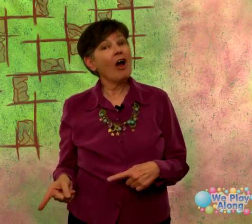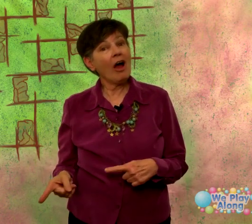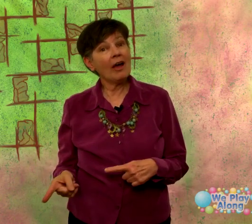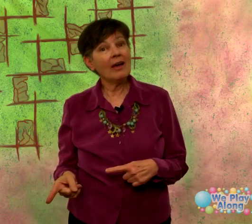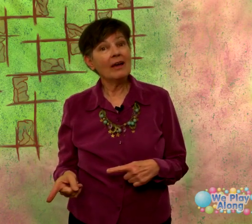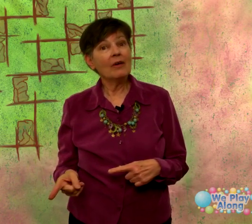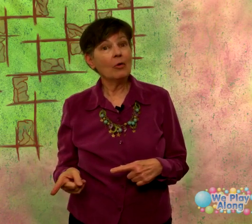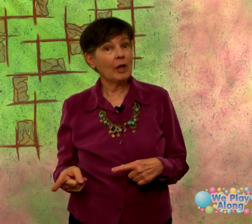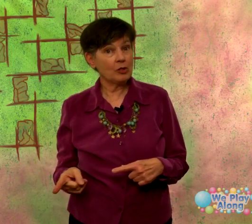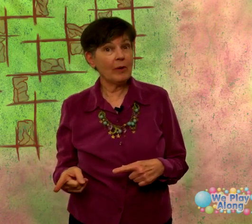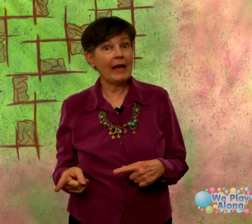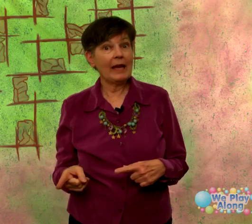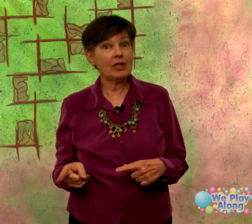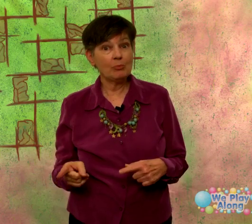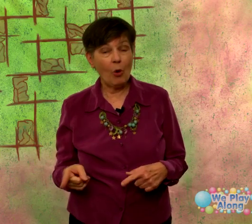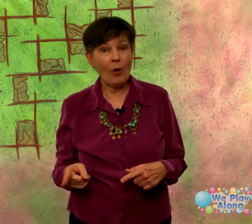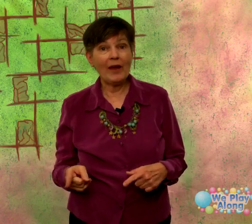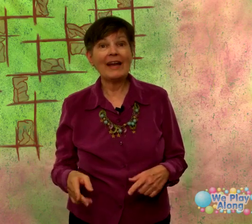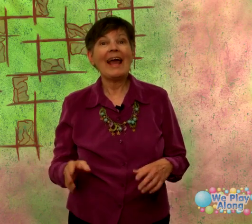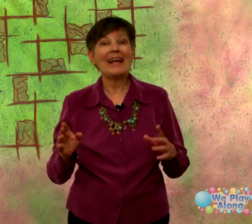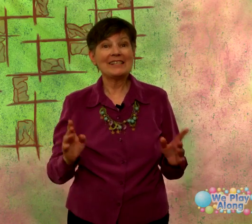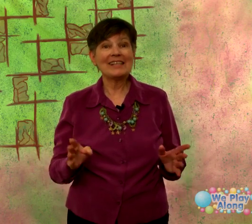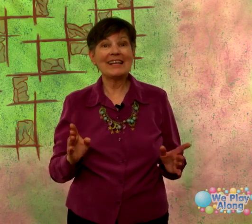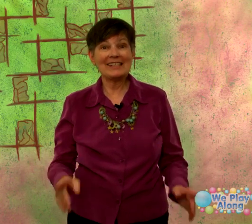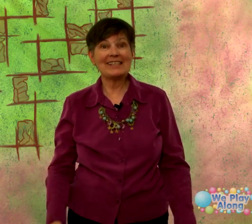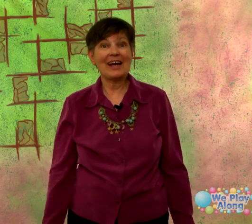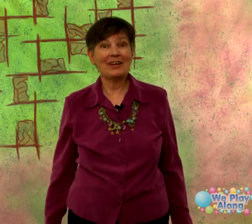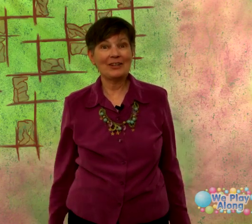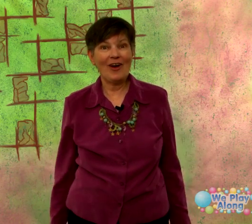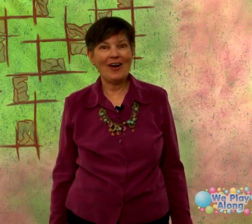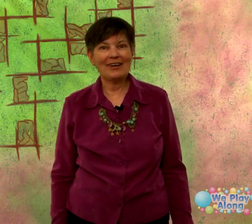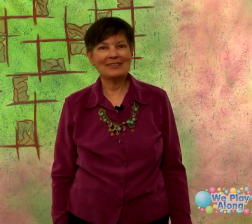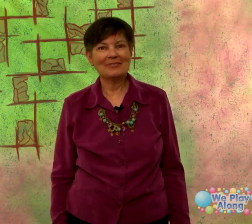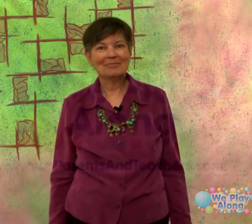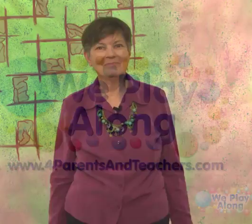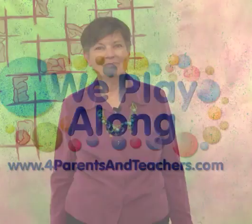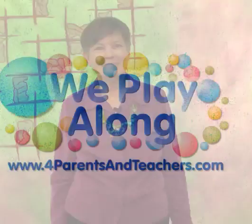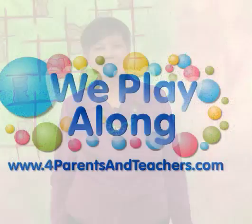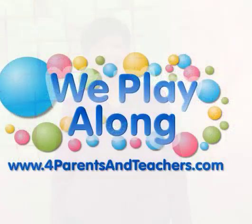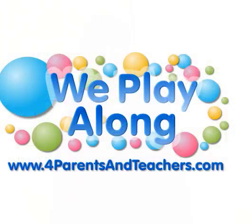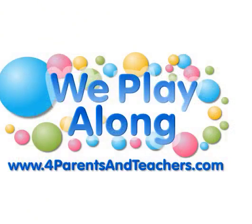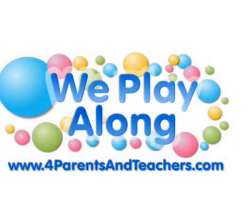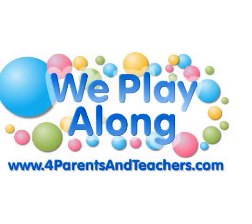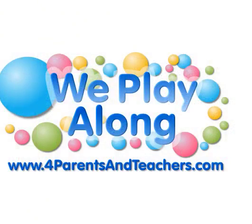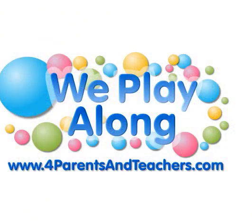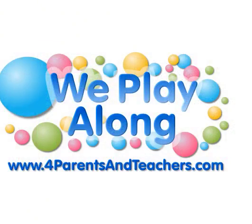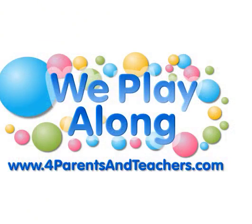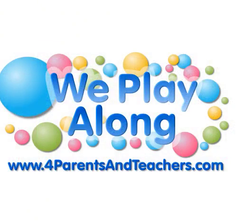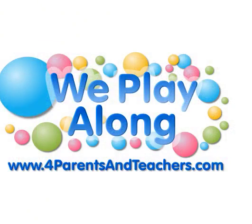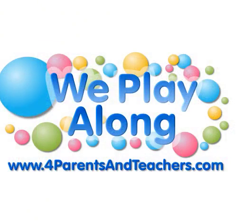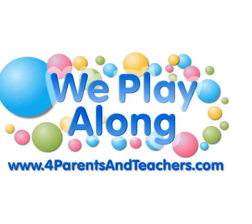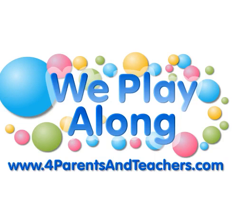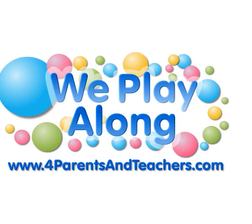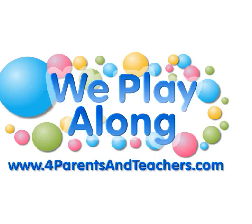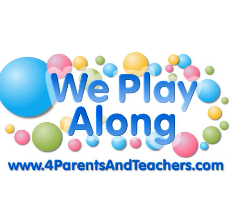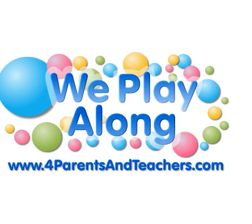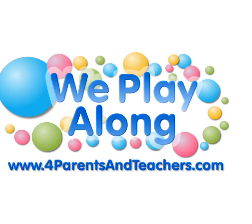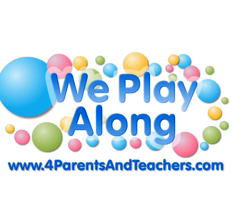song, It's Raining, It's Pouring, and sing and sign along. Play, play, play along. Come on and play along.